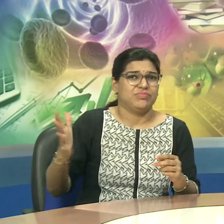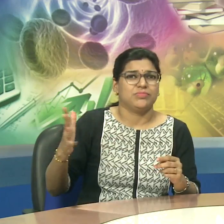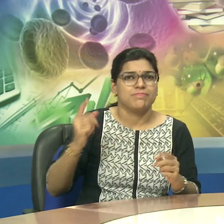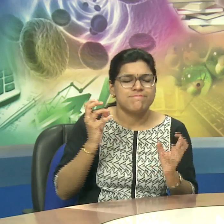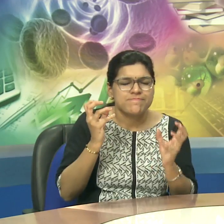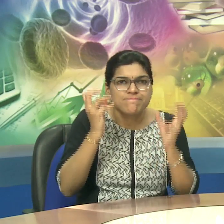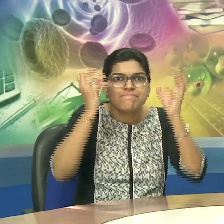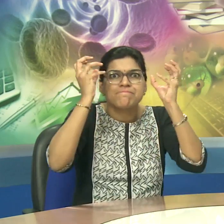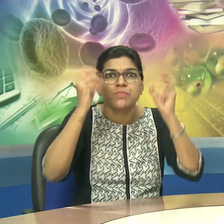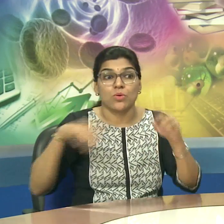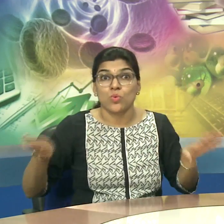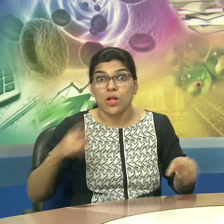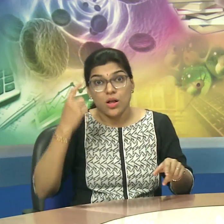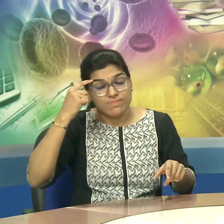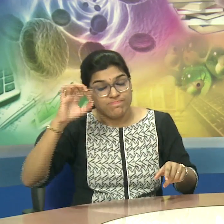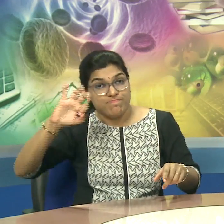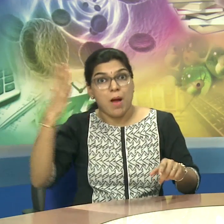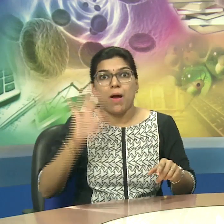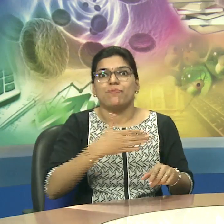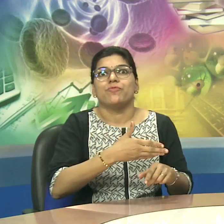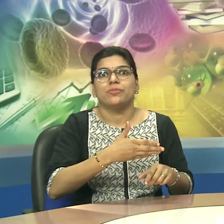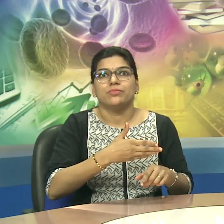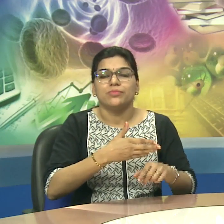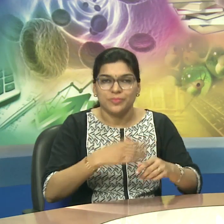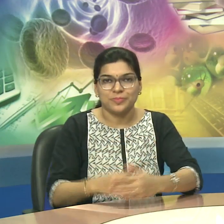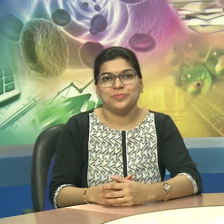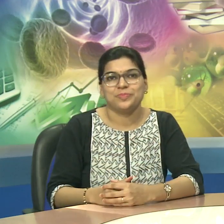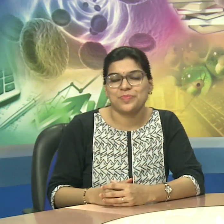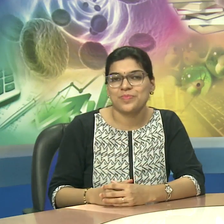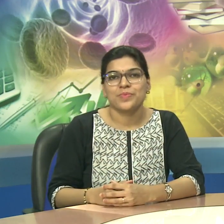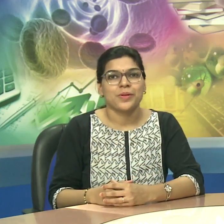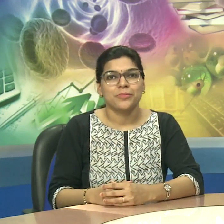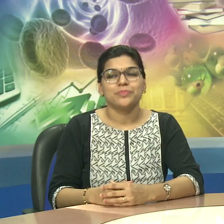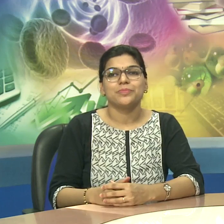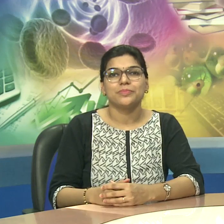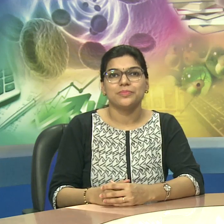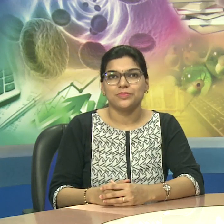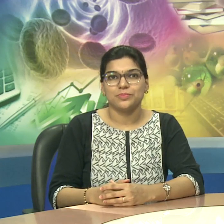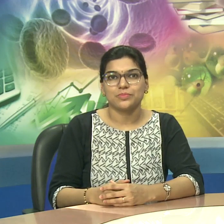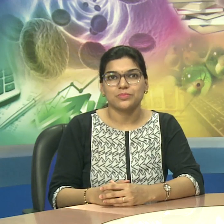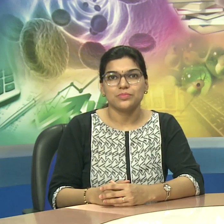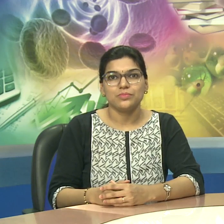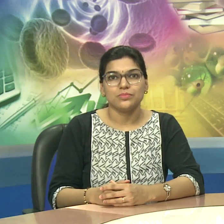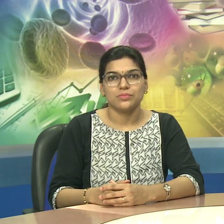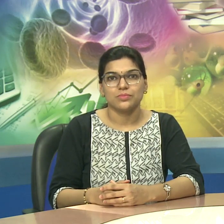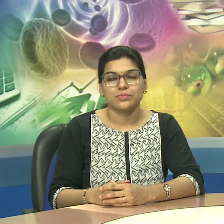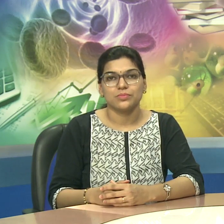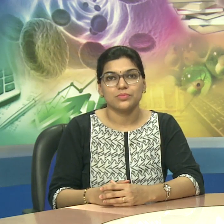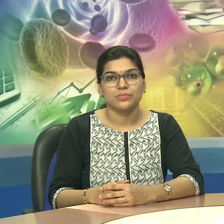not interested, and his eyes in anger was keeping smaller and